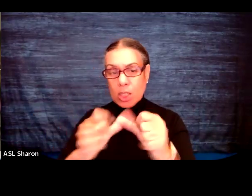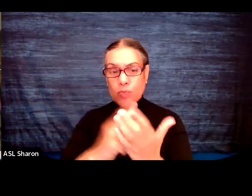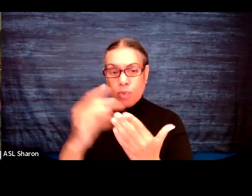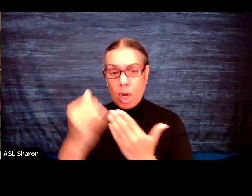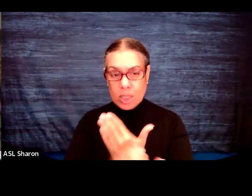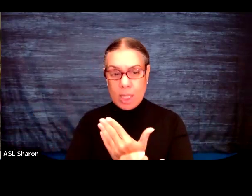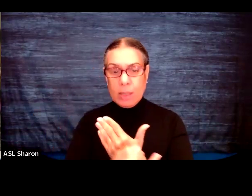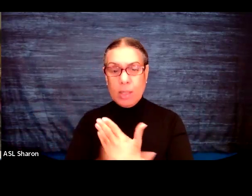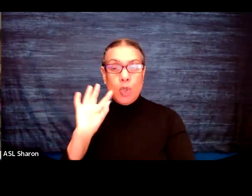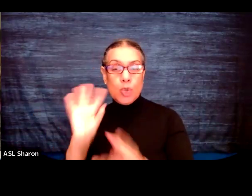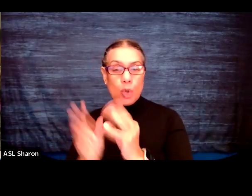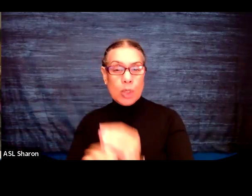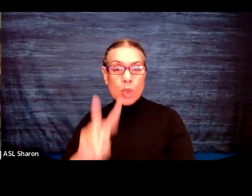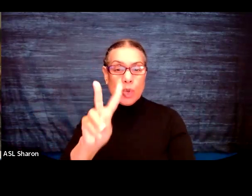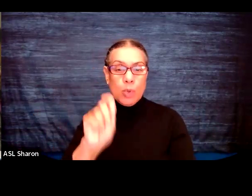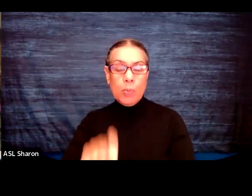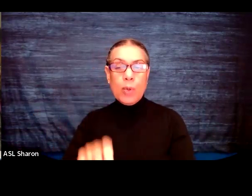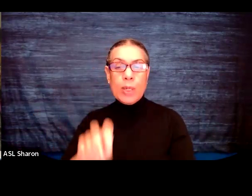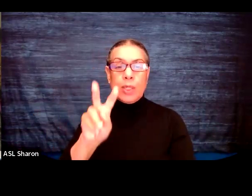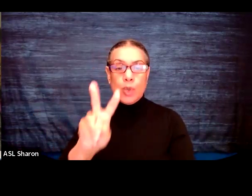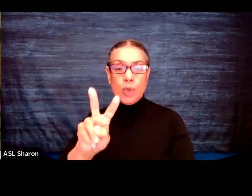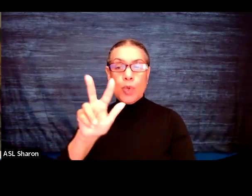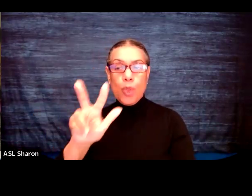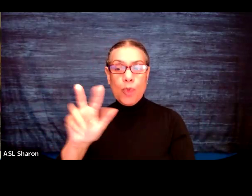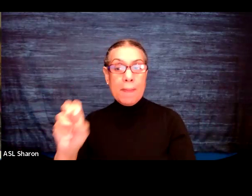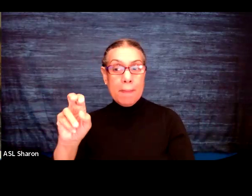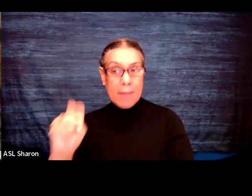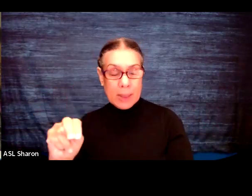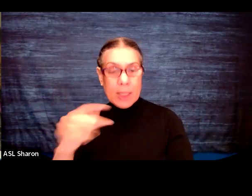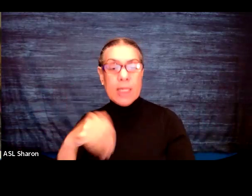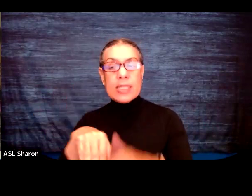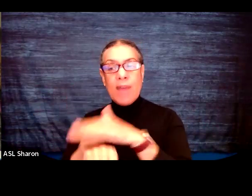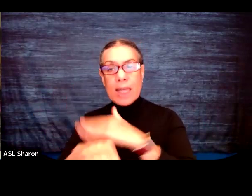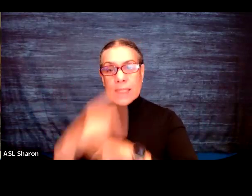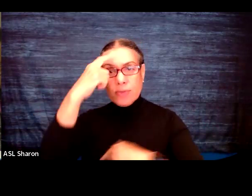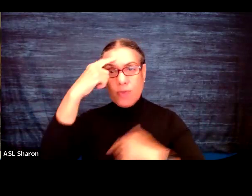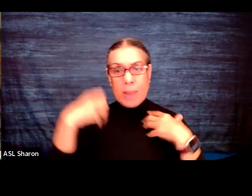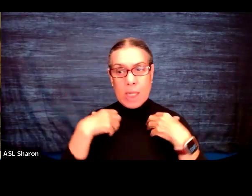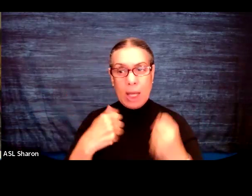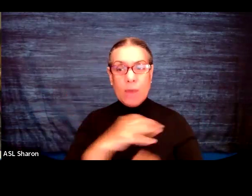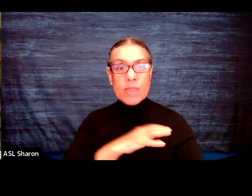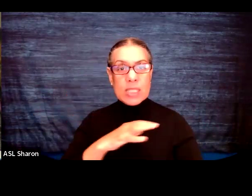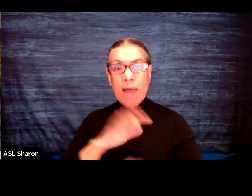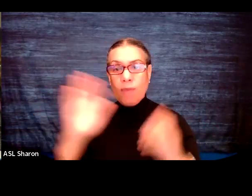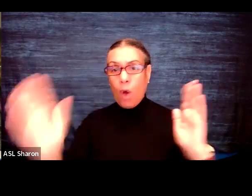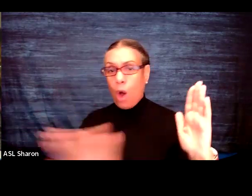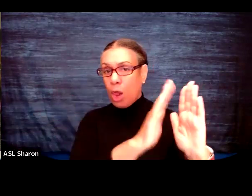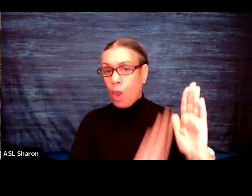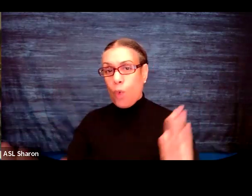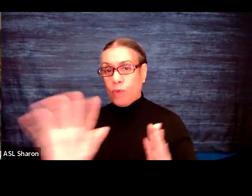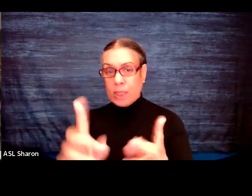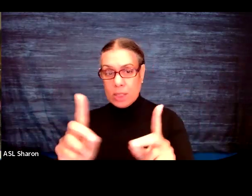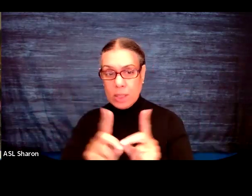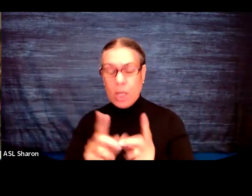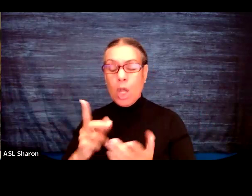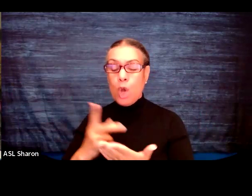grant totaling more than $2.23 million to improve access to mental health staff across the district. Project